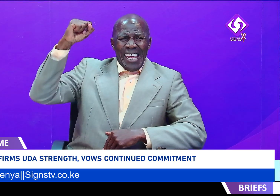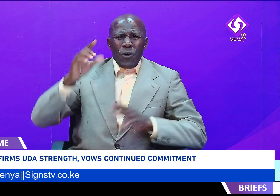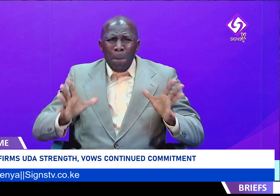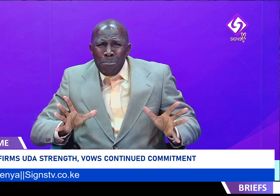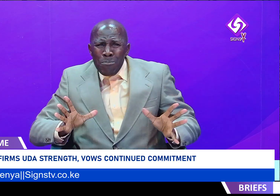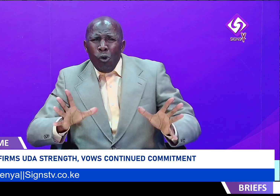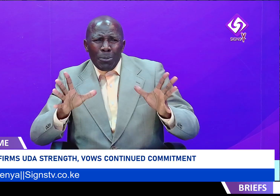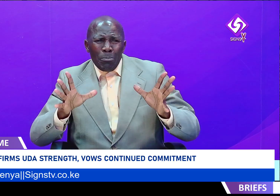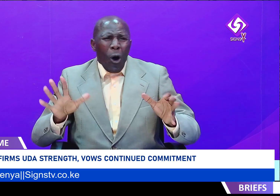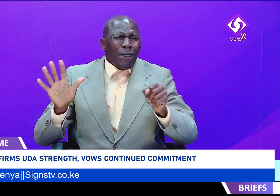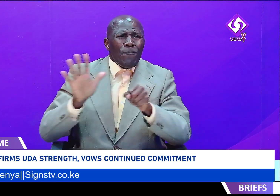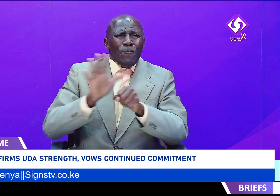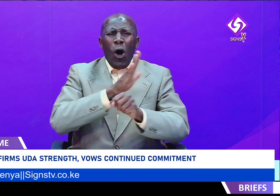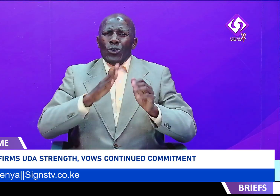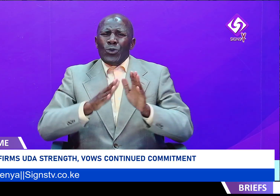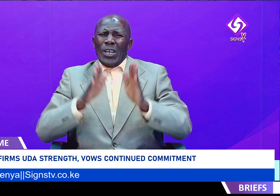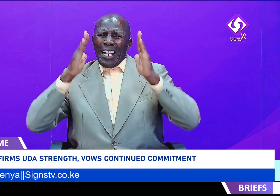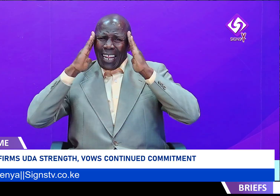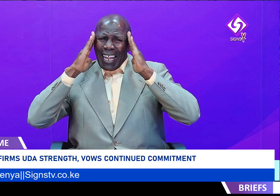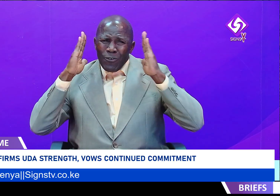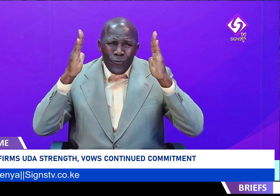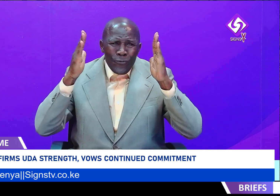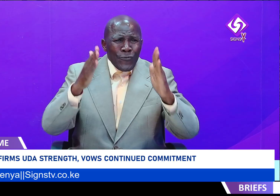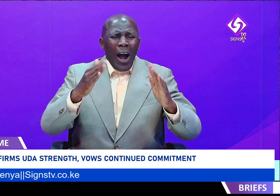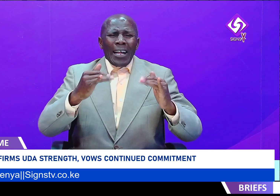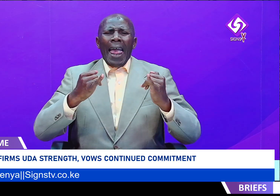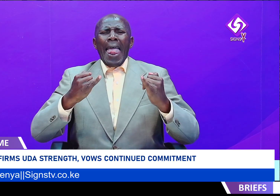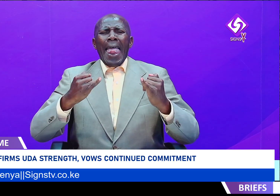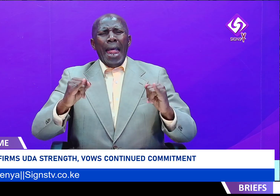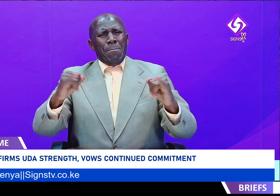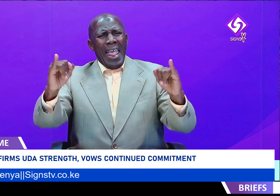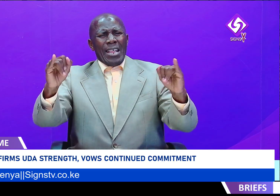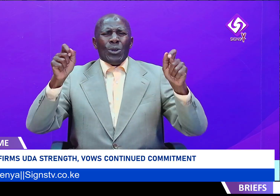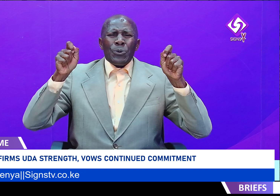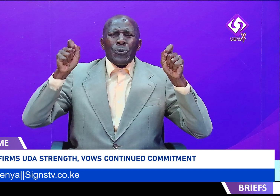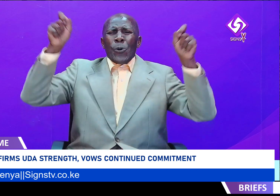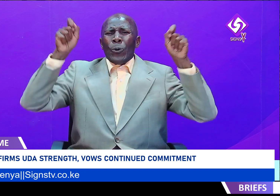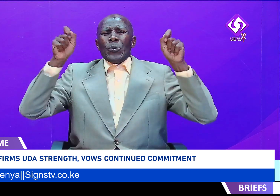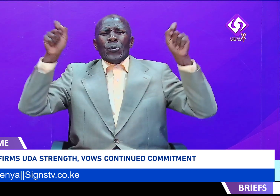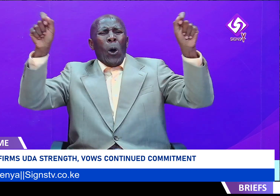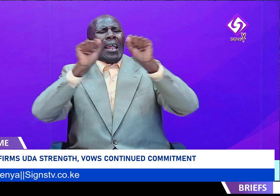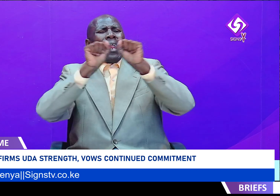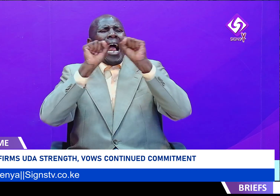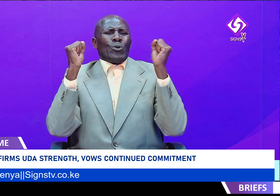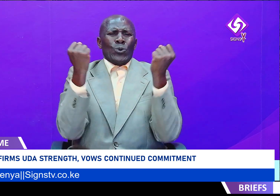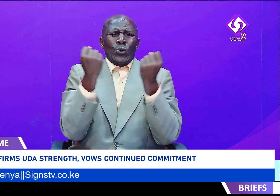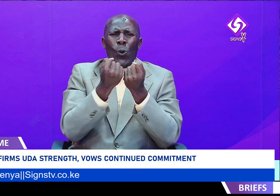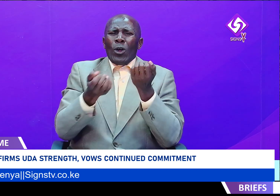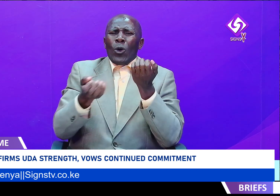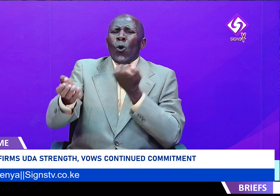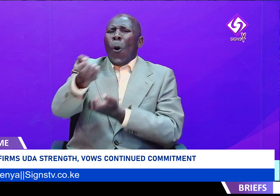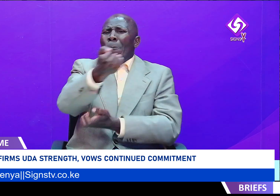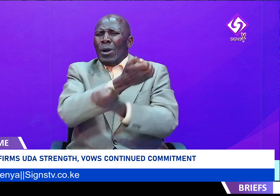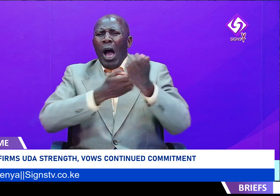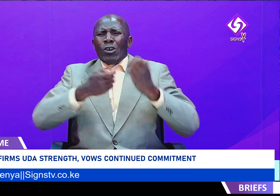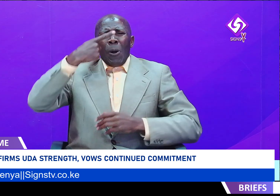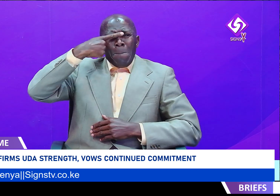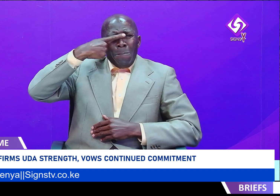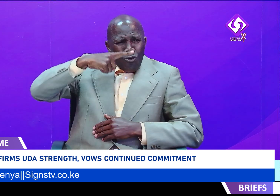Alliance, UDA, remains a robust political force fully committed to